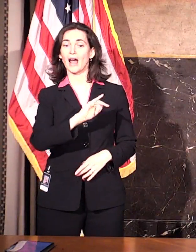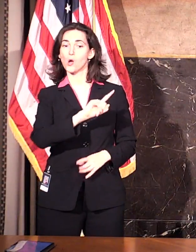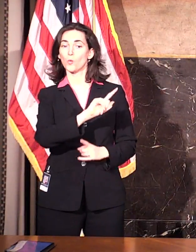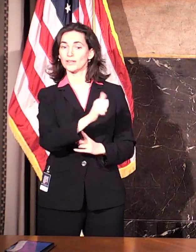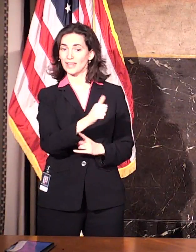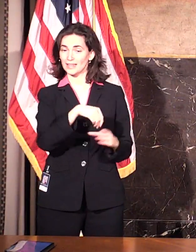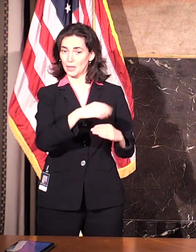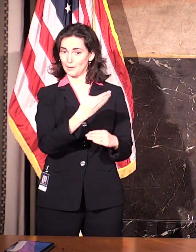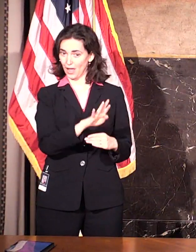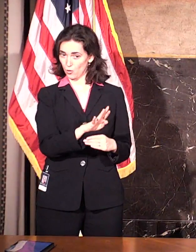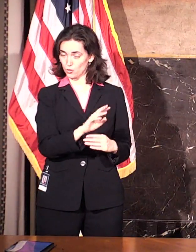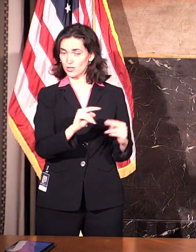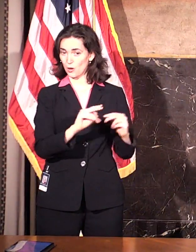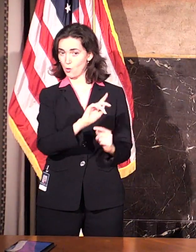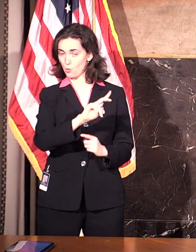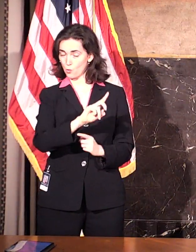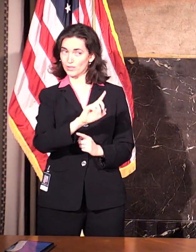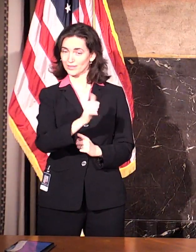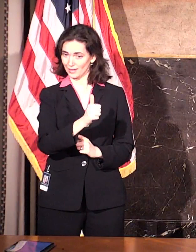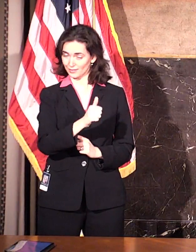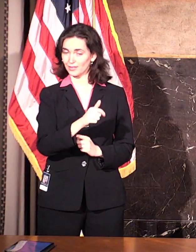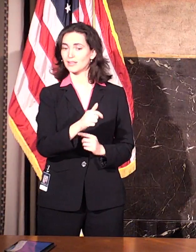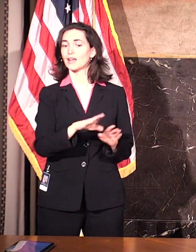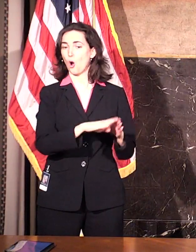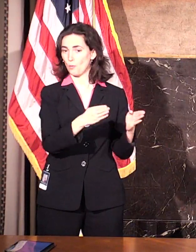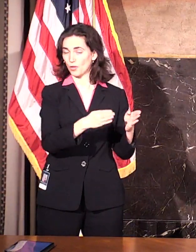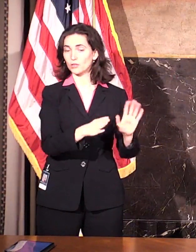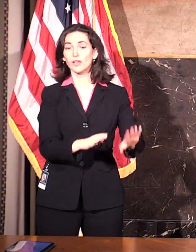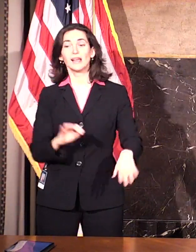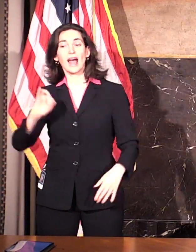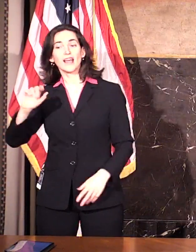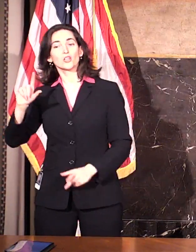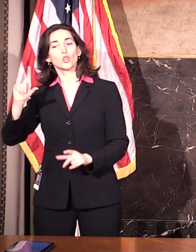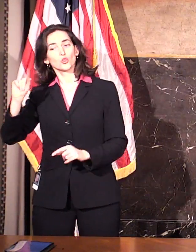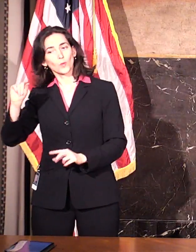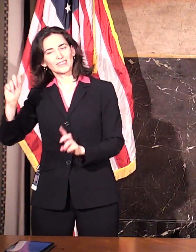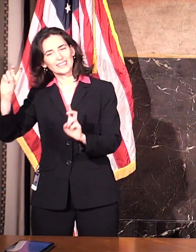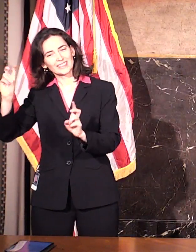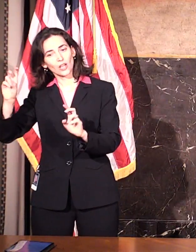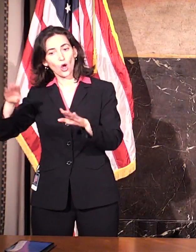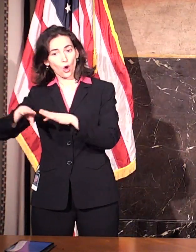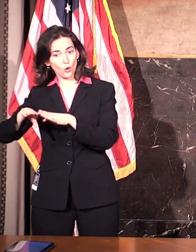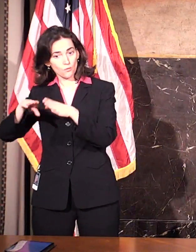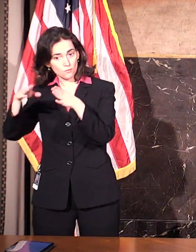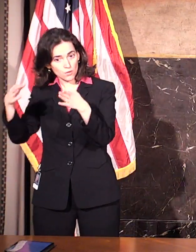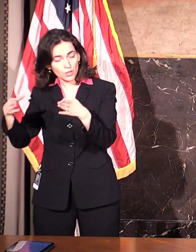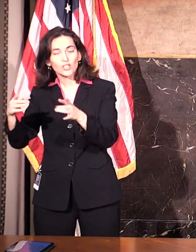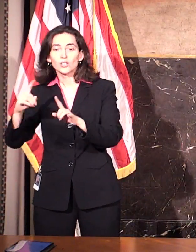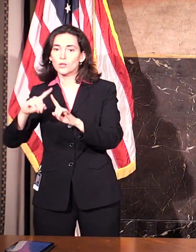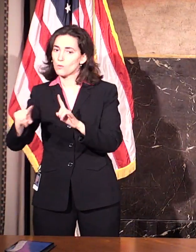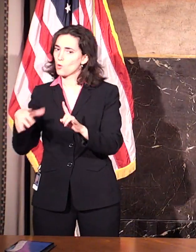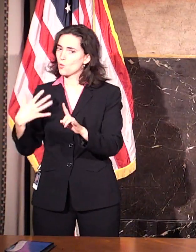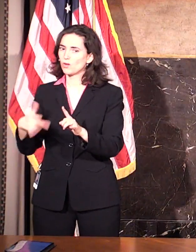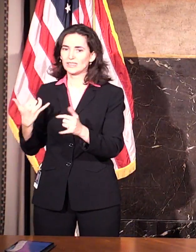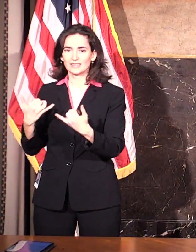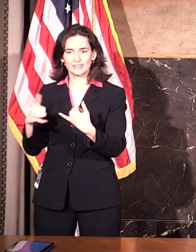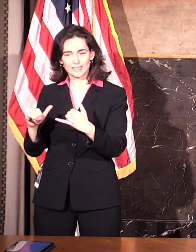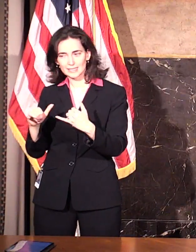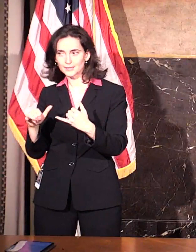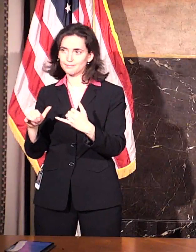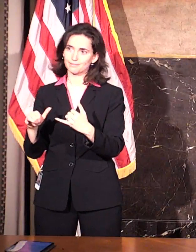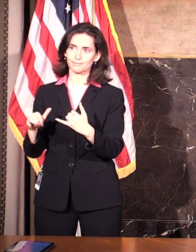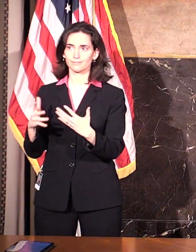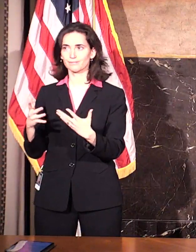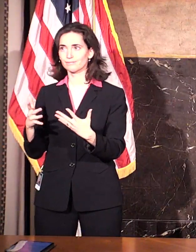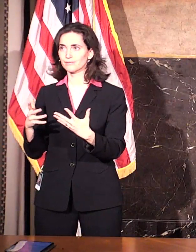open. I-20 is open technically, but it is still in very difficult, I should